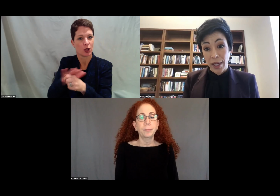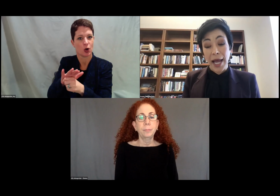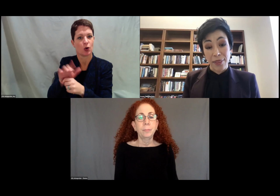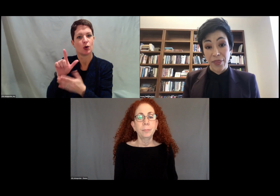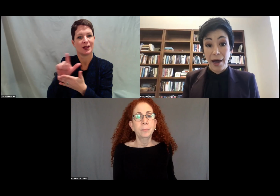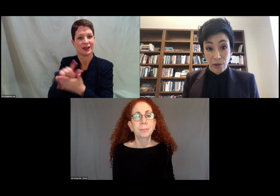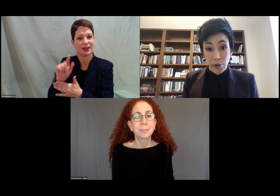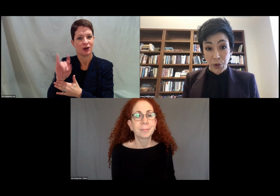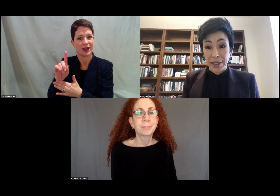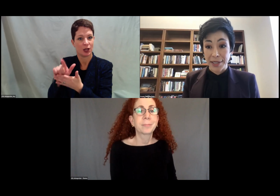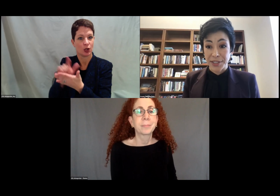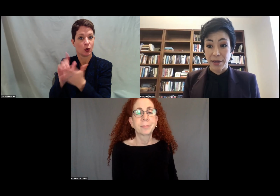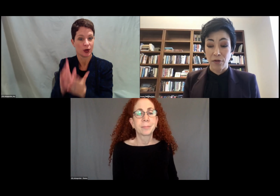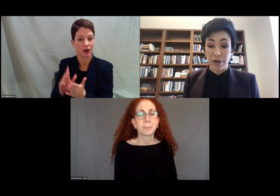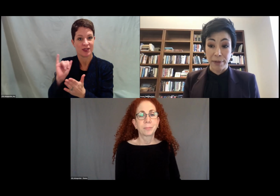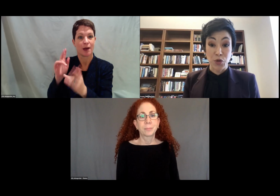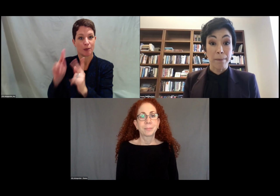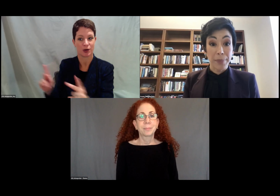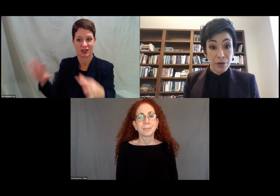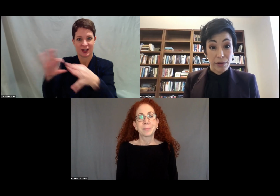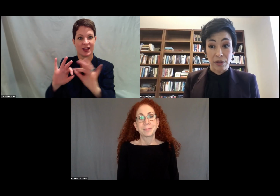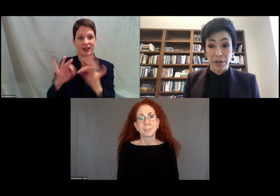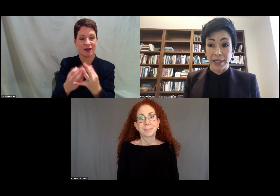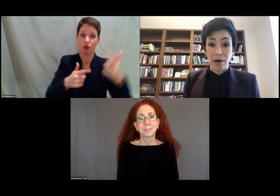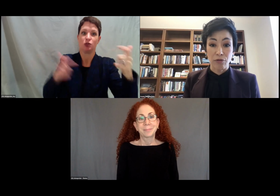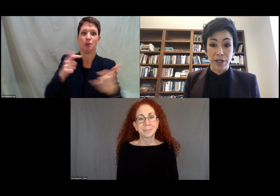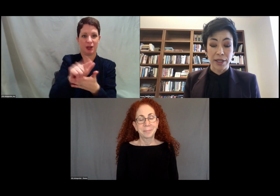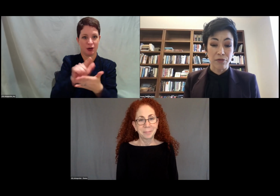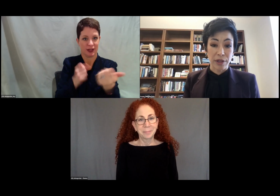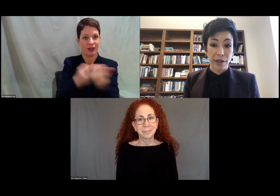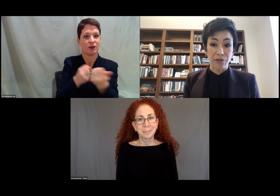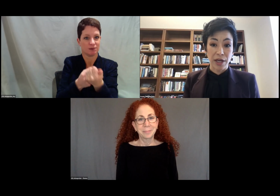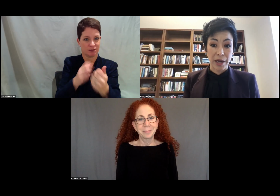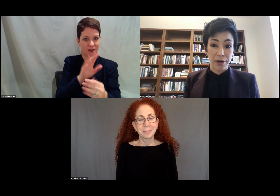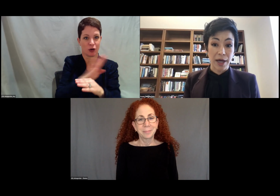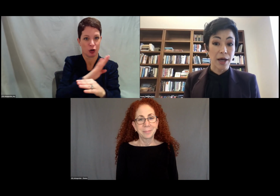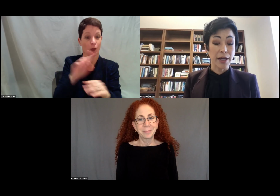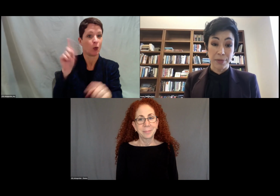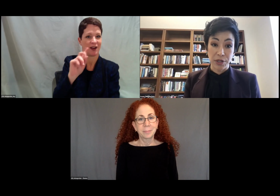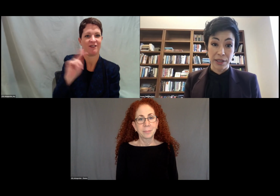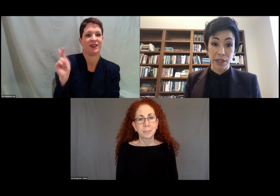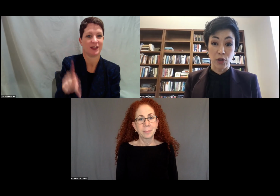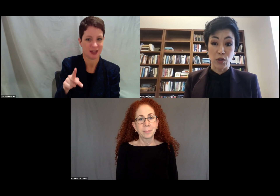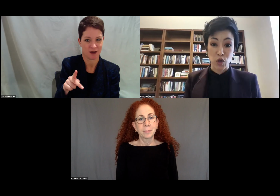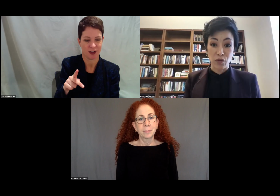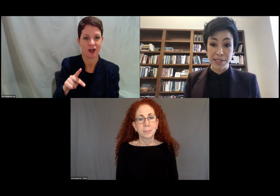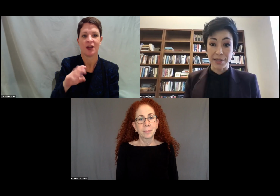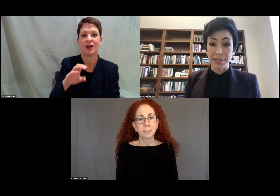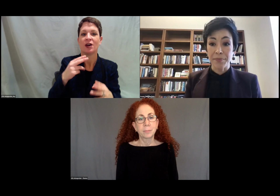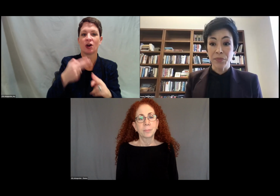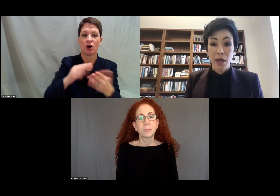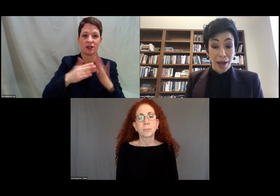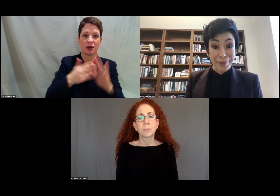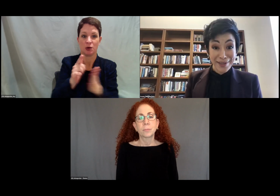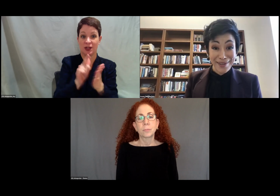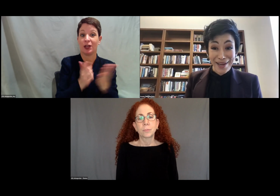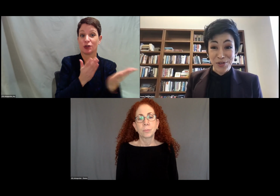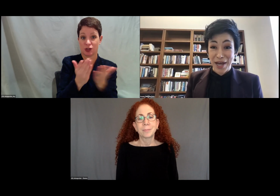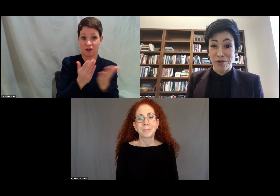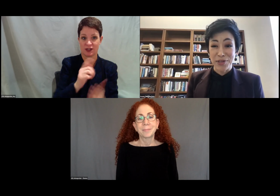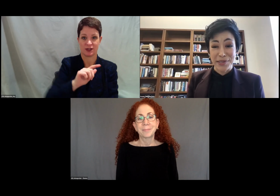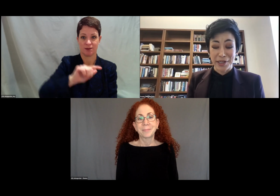lawyer, and that lawyer connected the family to a bigger legal aid outfit in the Philadelphia area, Community Legal Services. I'm